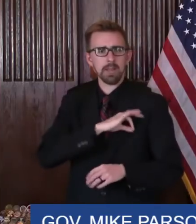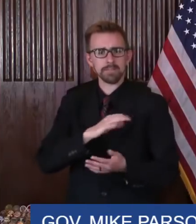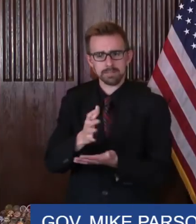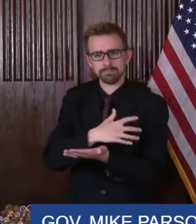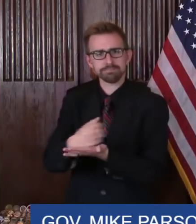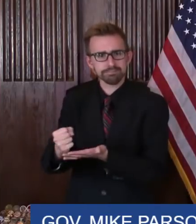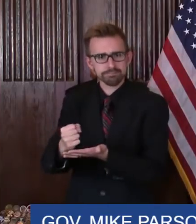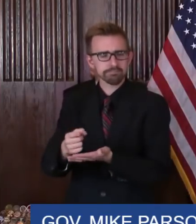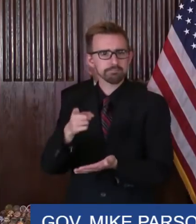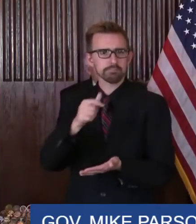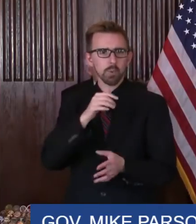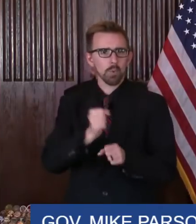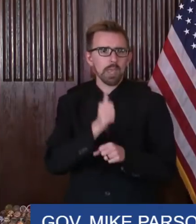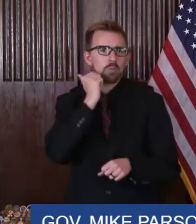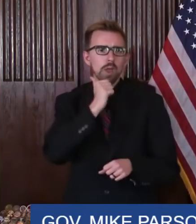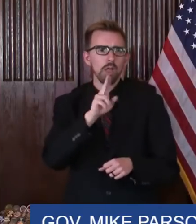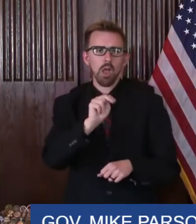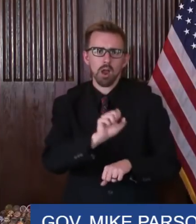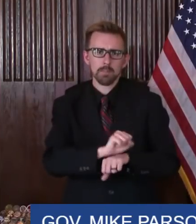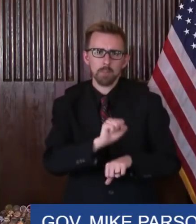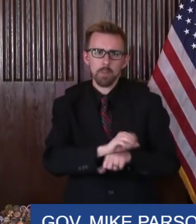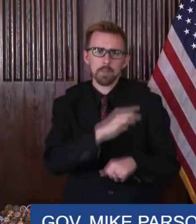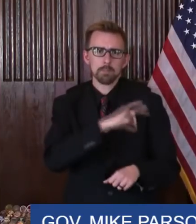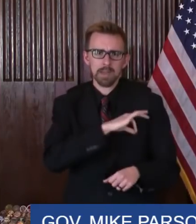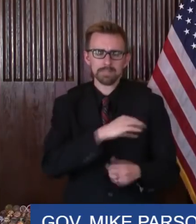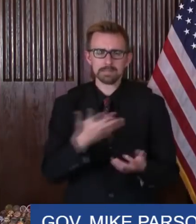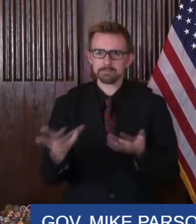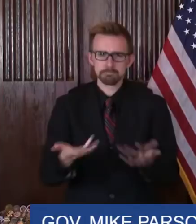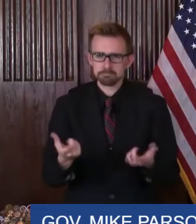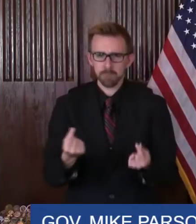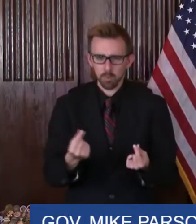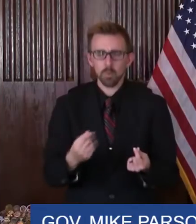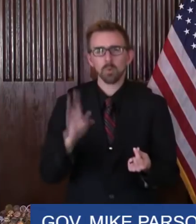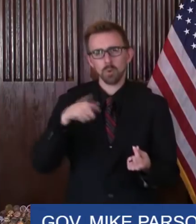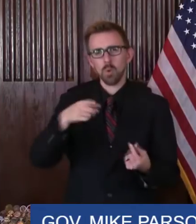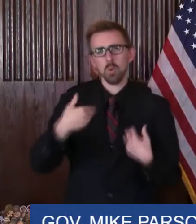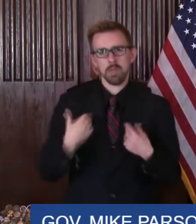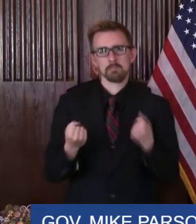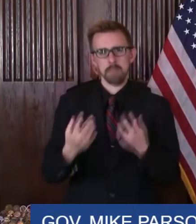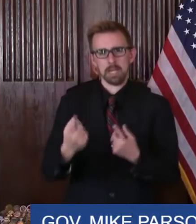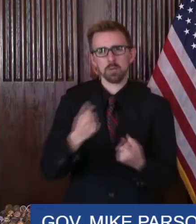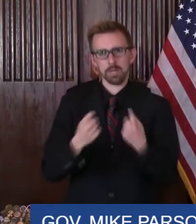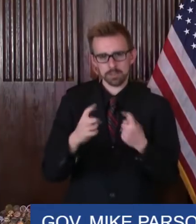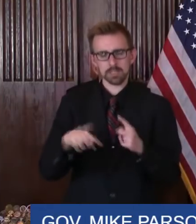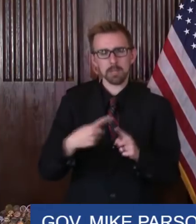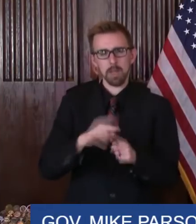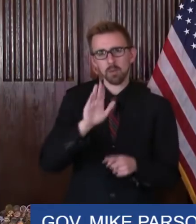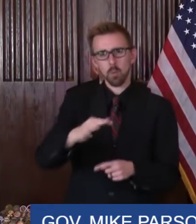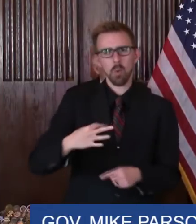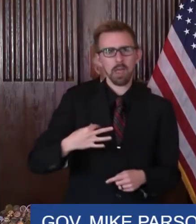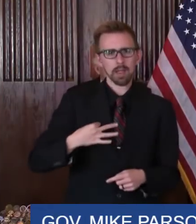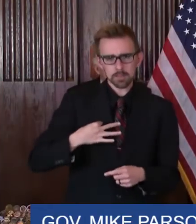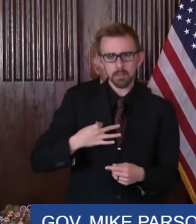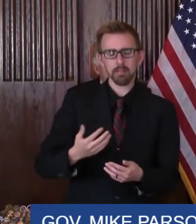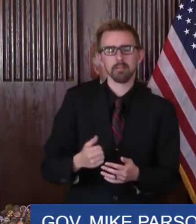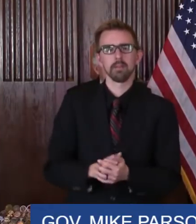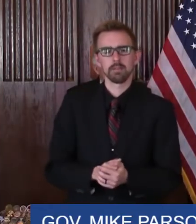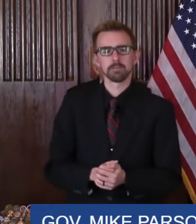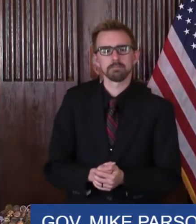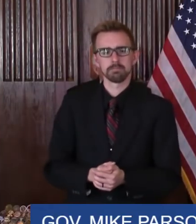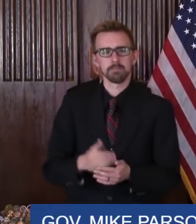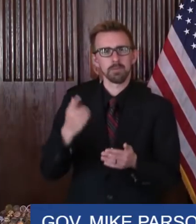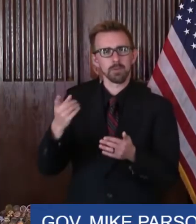be eligible for regular unemployment benefits, we know that you have a lot of questions, too, about your eligibility for the new